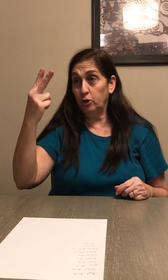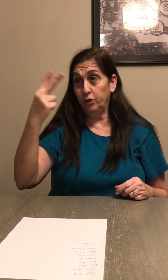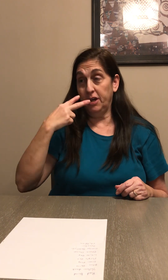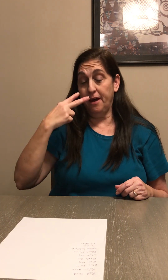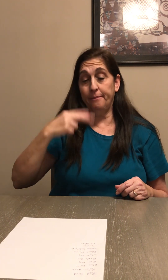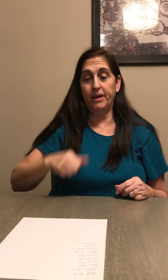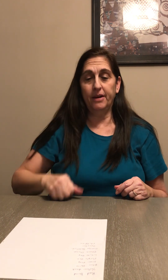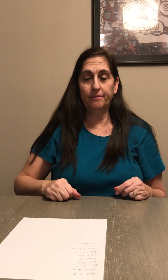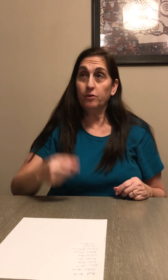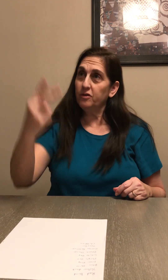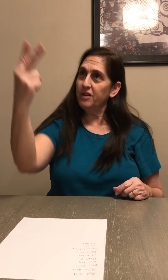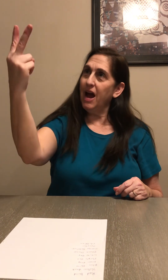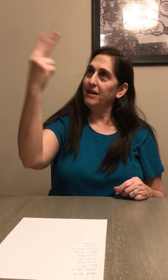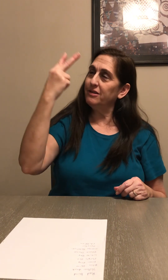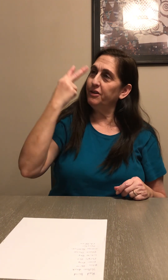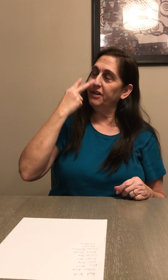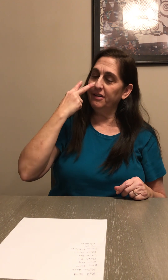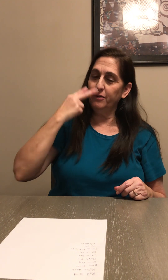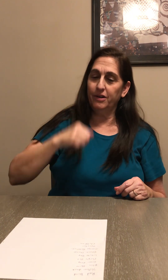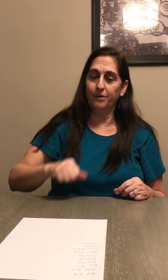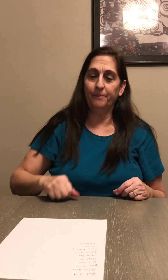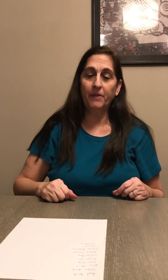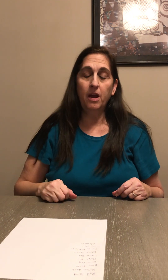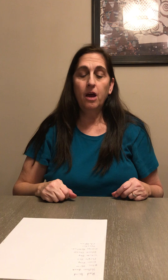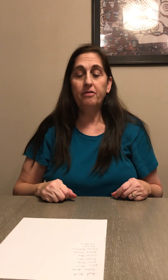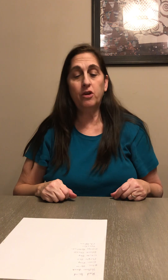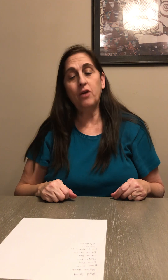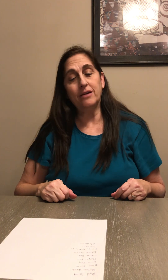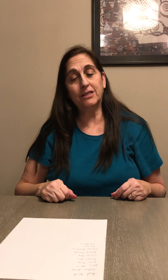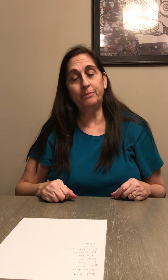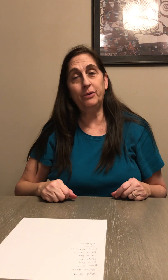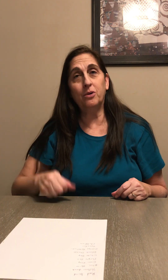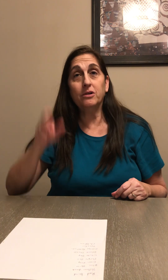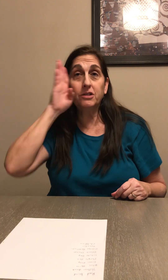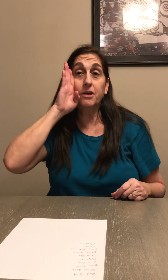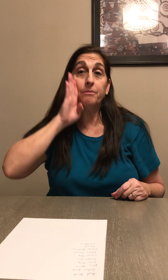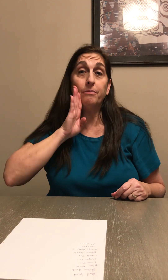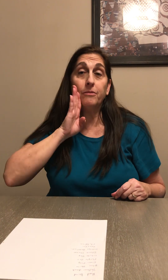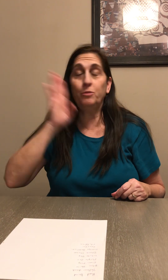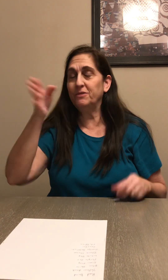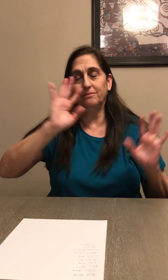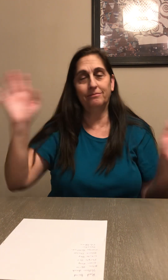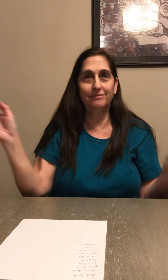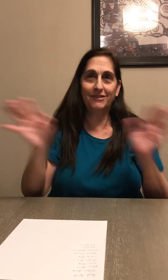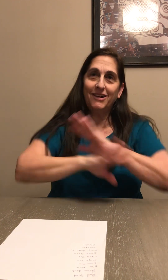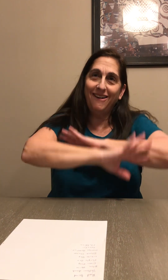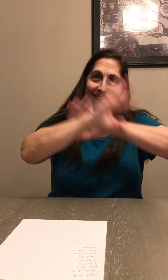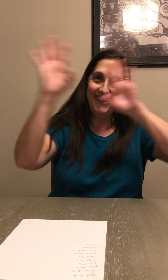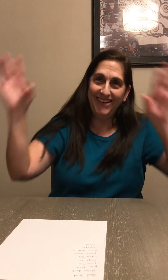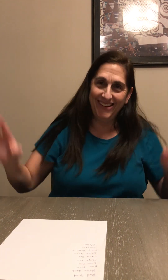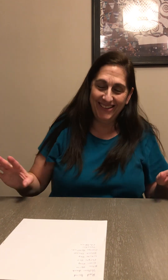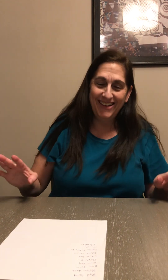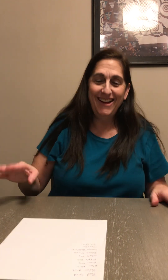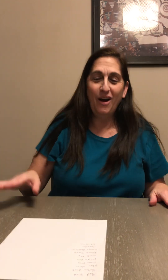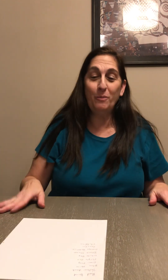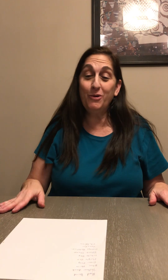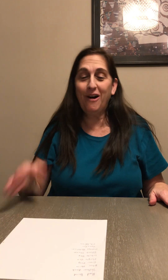looking at me. Those are the eyes looking down at you. Then you ask the blue horse. Oops, sorry. Hope you caught